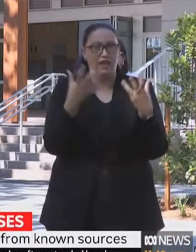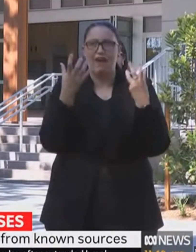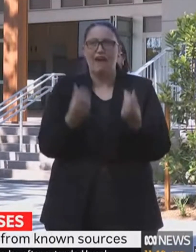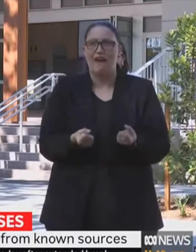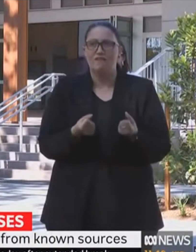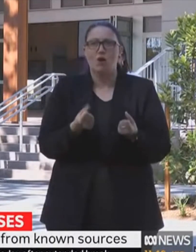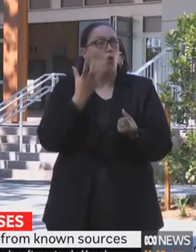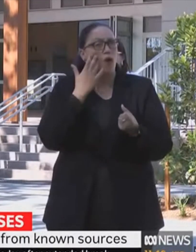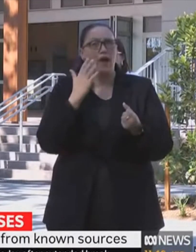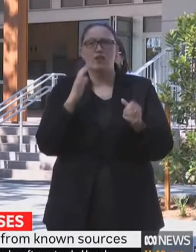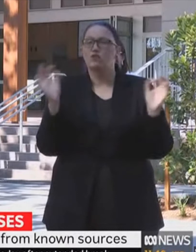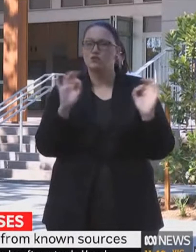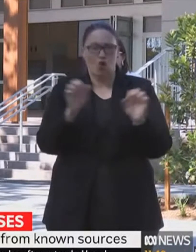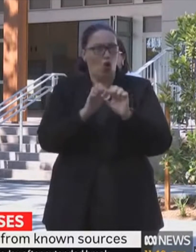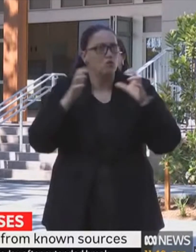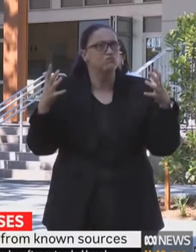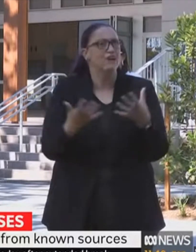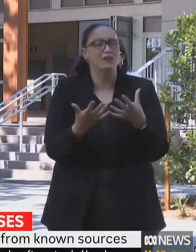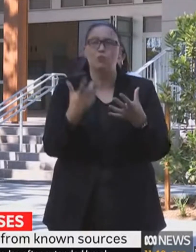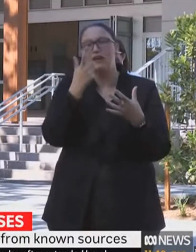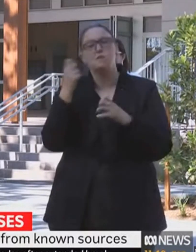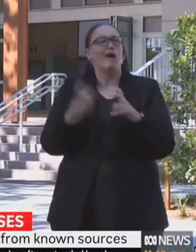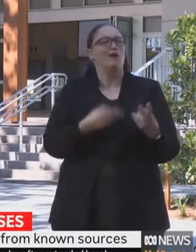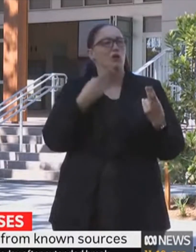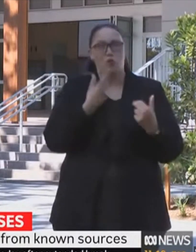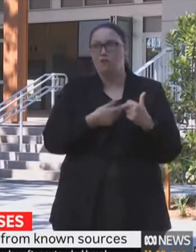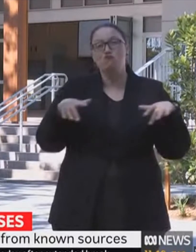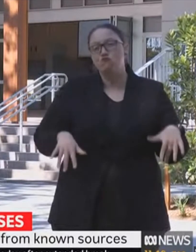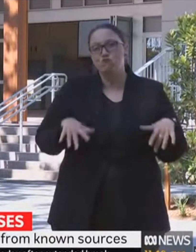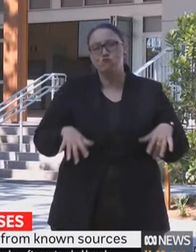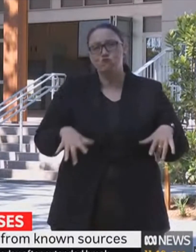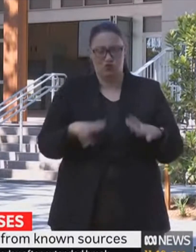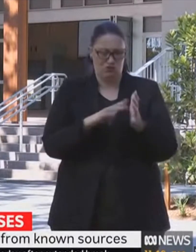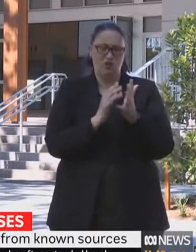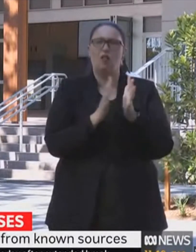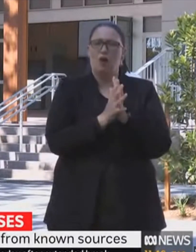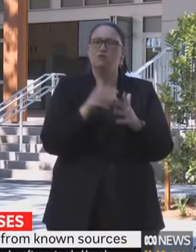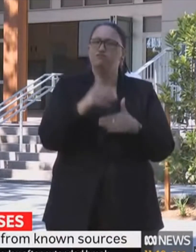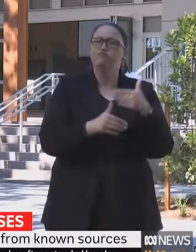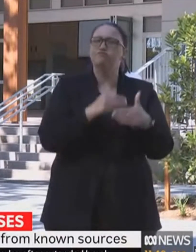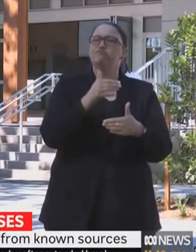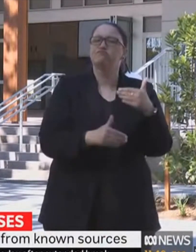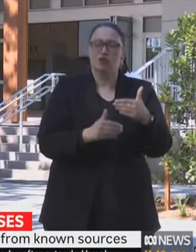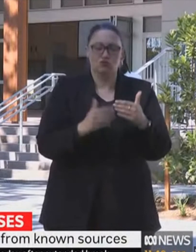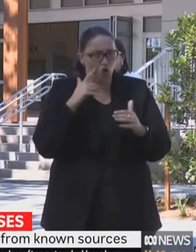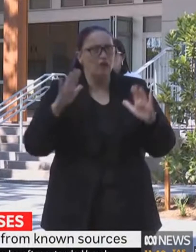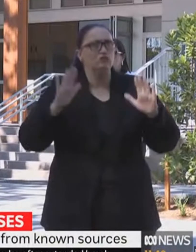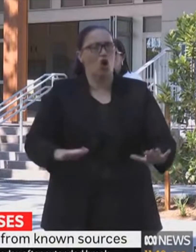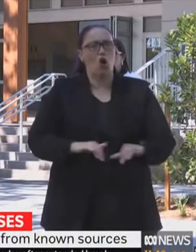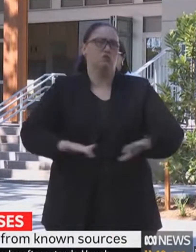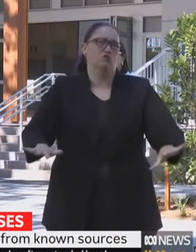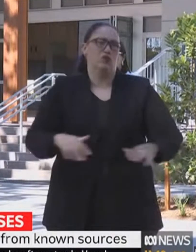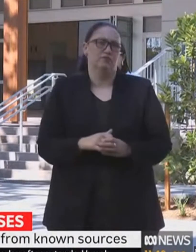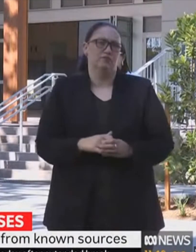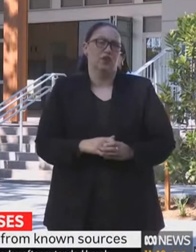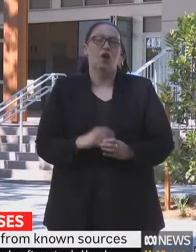we will have confidence that we can keep moving forward in New South Wales. But as you know, we're dealing with a number of factors here. We're dealing with